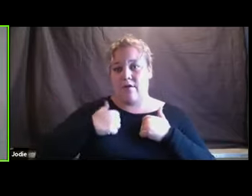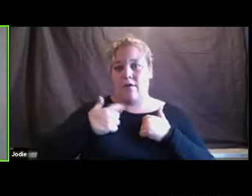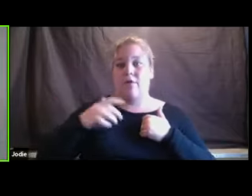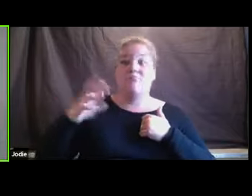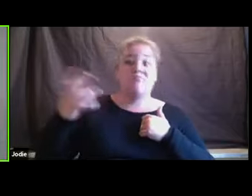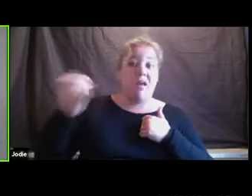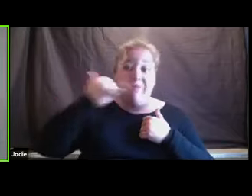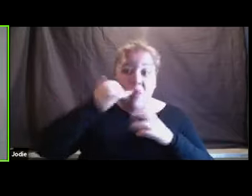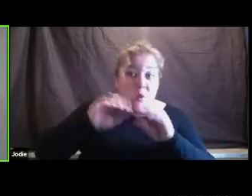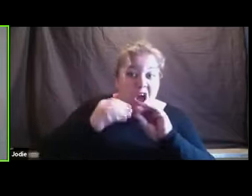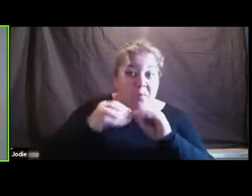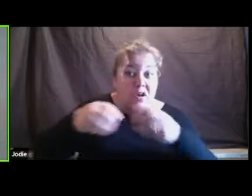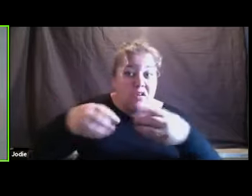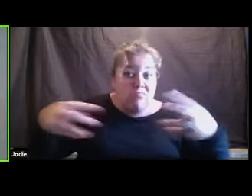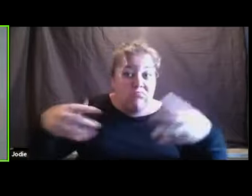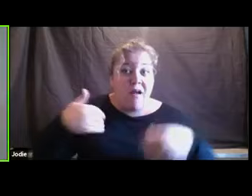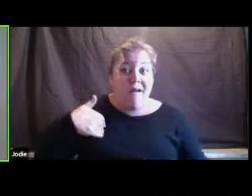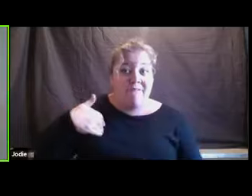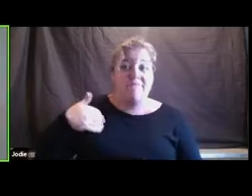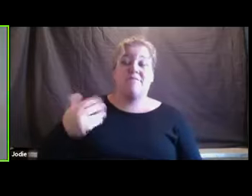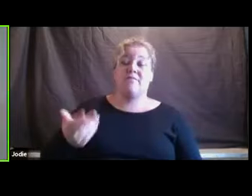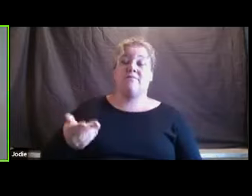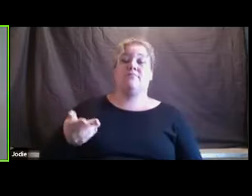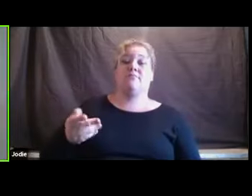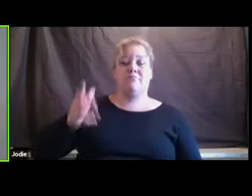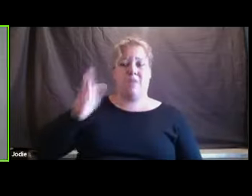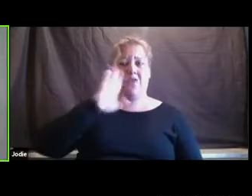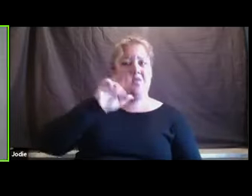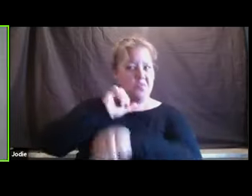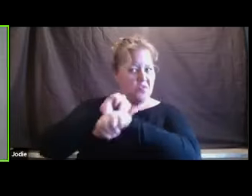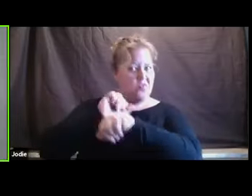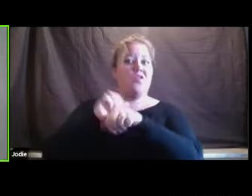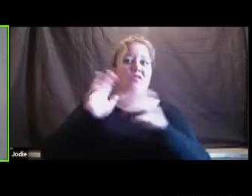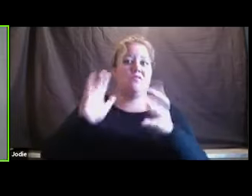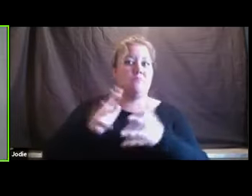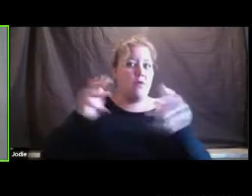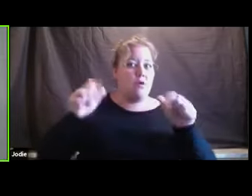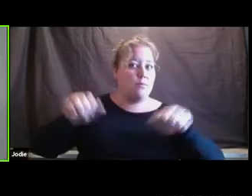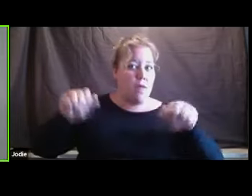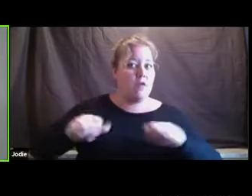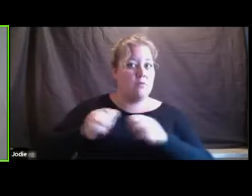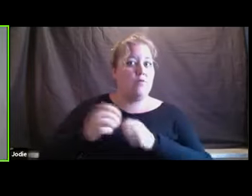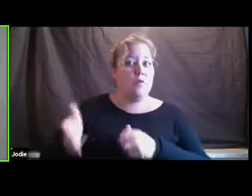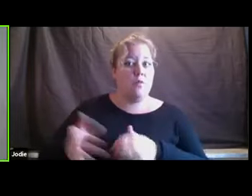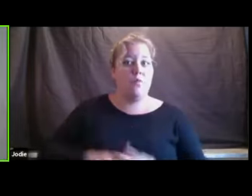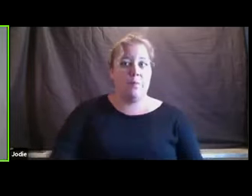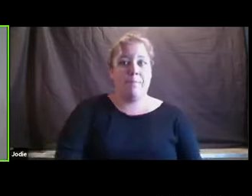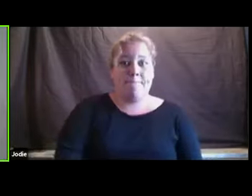numbers that you have, and we will work as much as we can to help you through this.